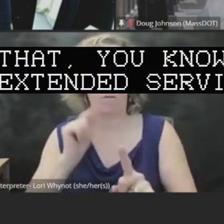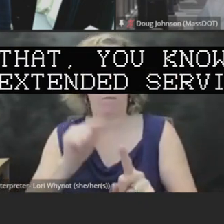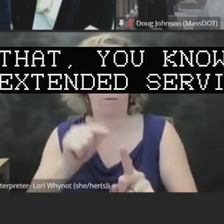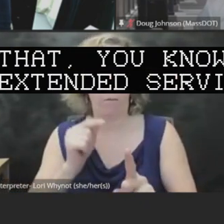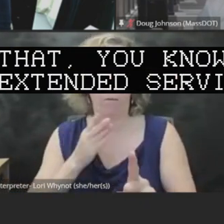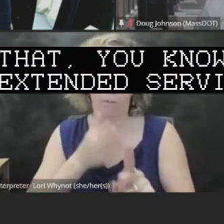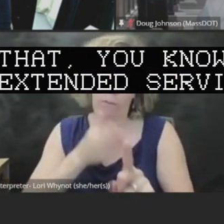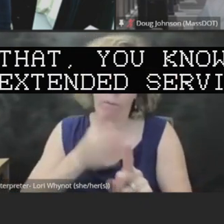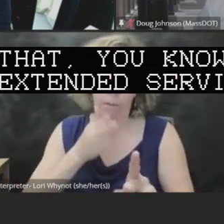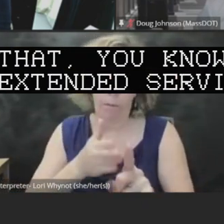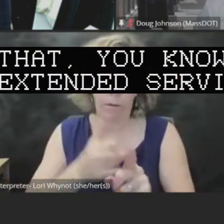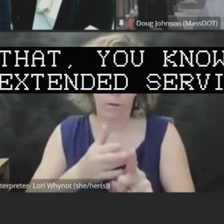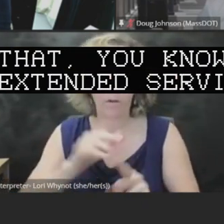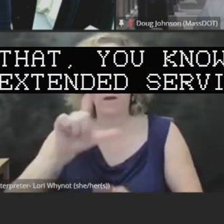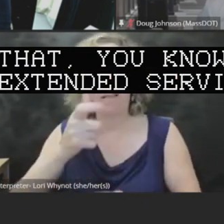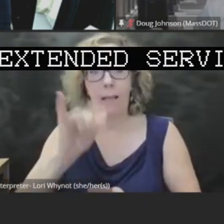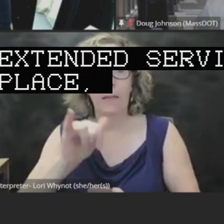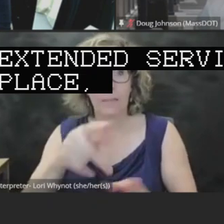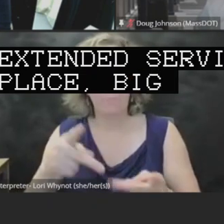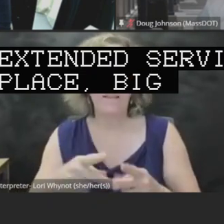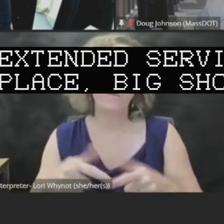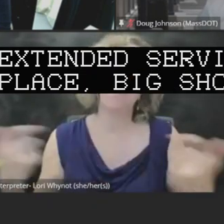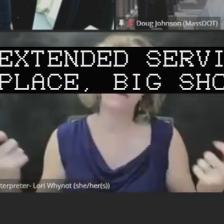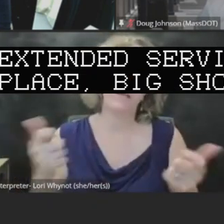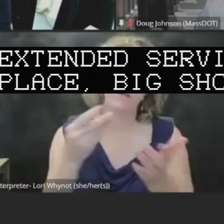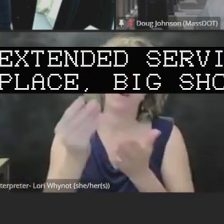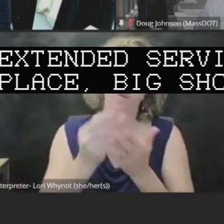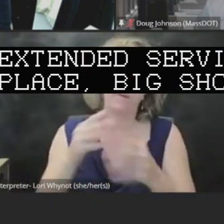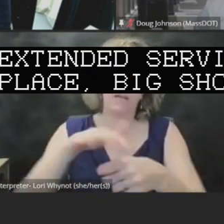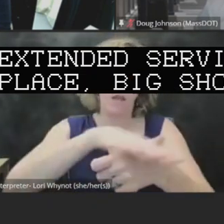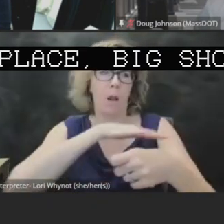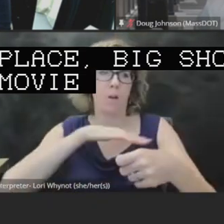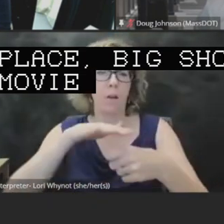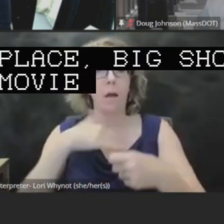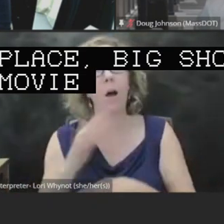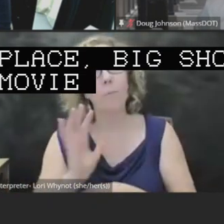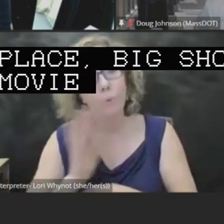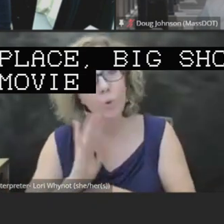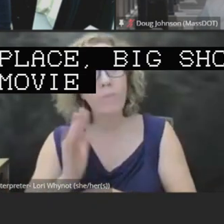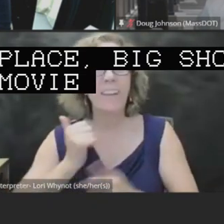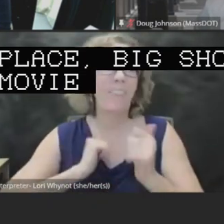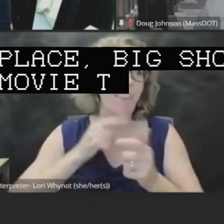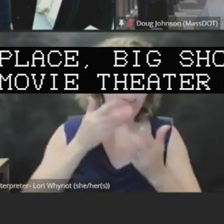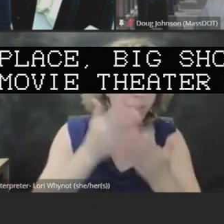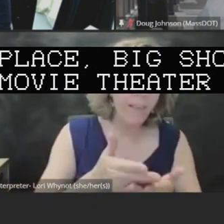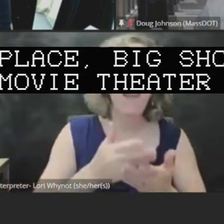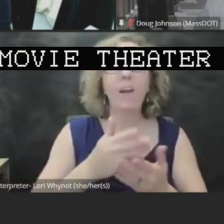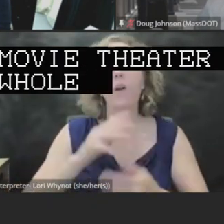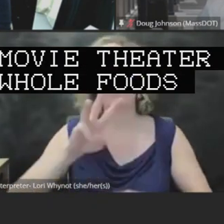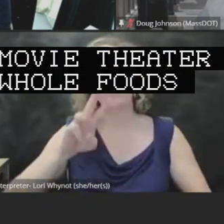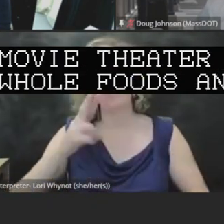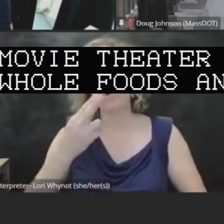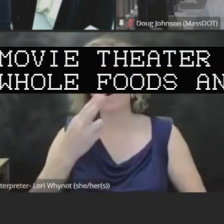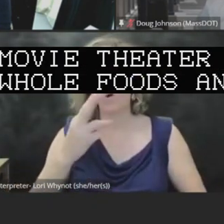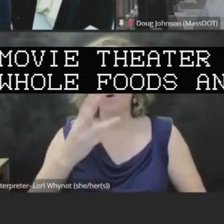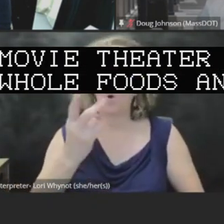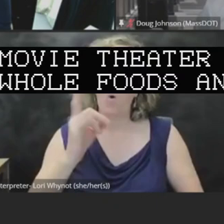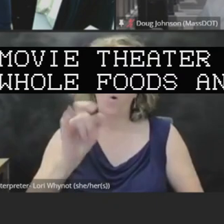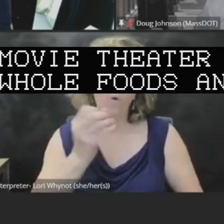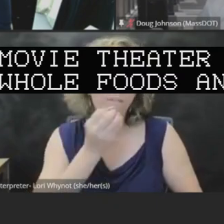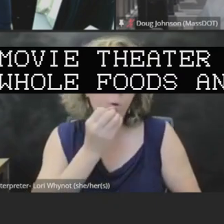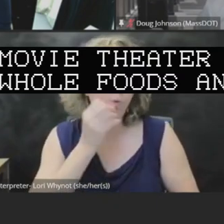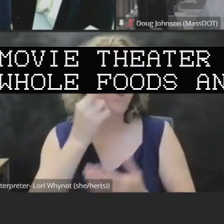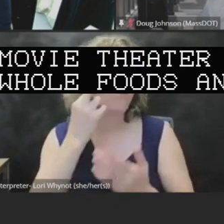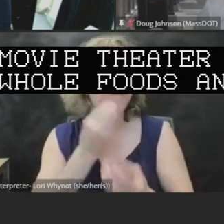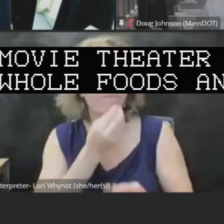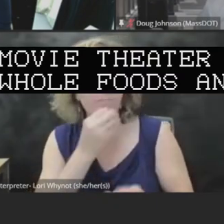shopping plaza, and it has a movie theater there, and Whole Foods and whatnot, L.O.B., so forth. But I also want to